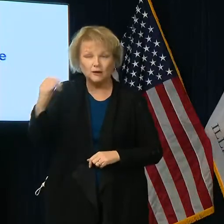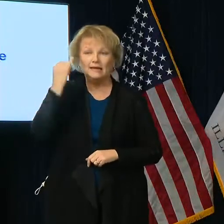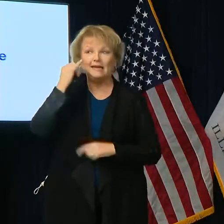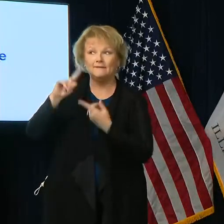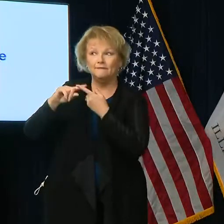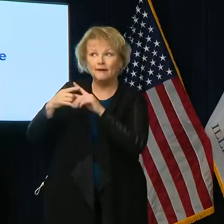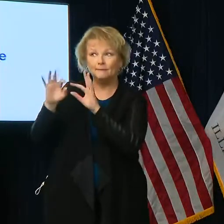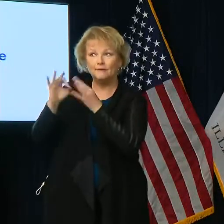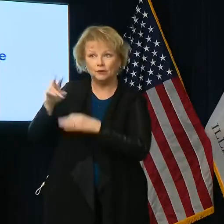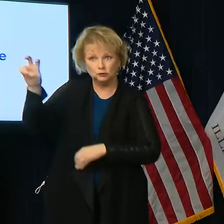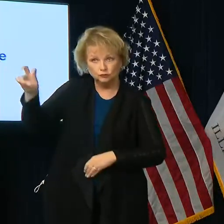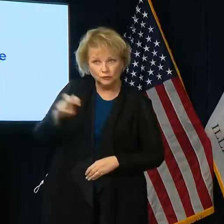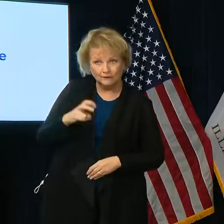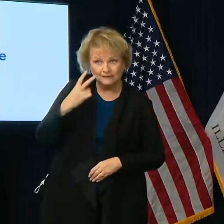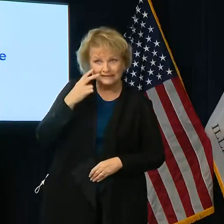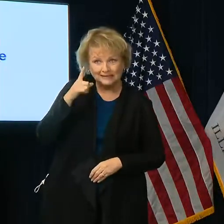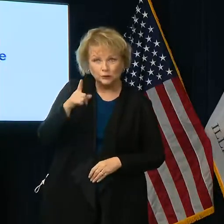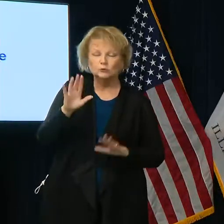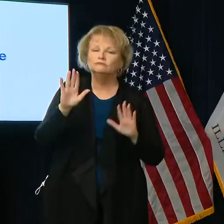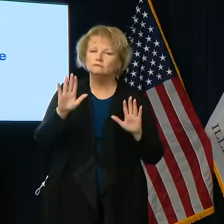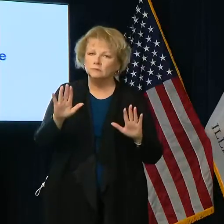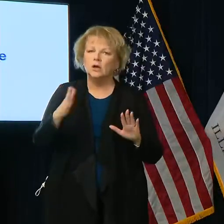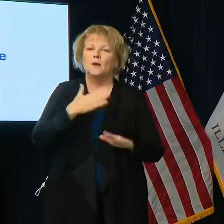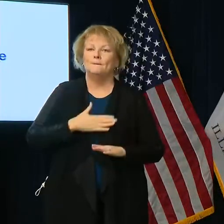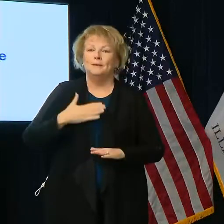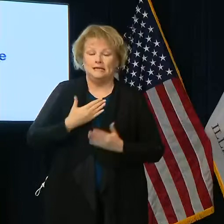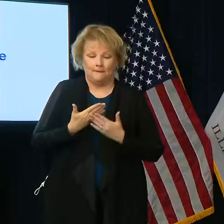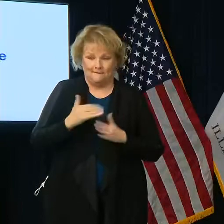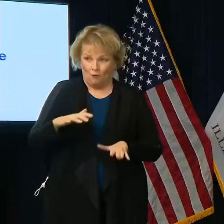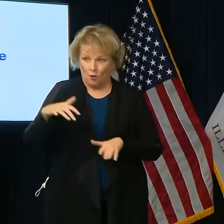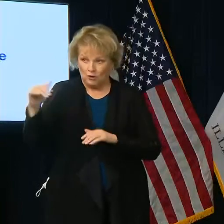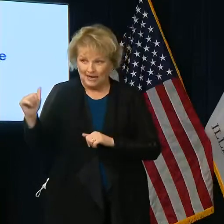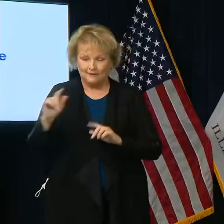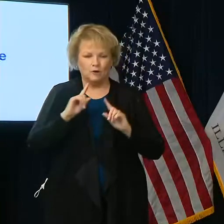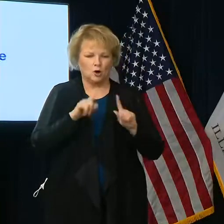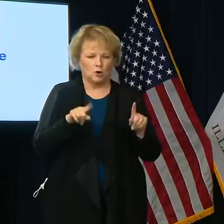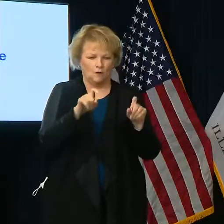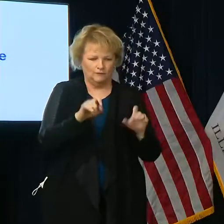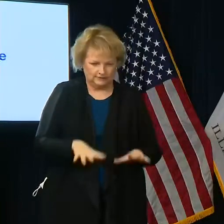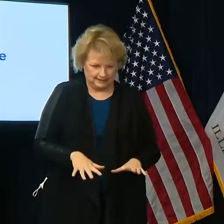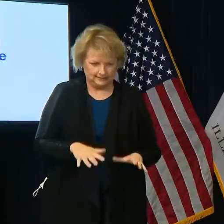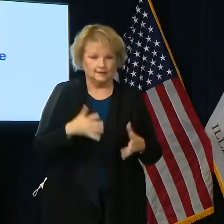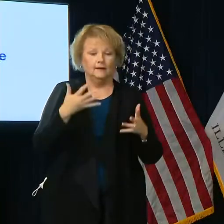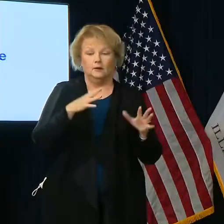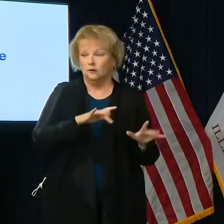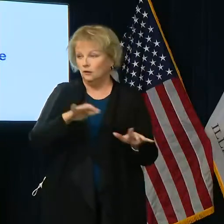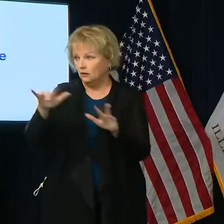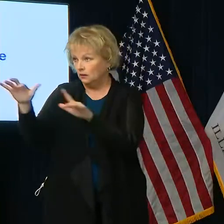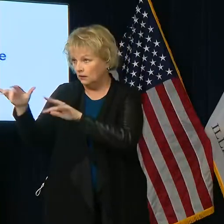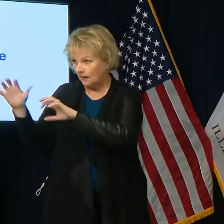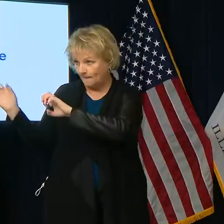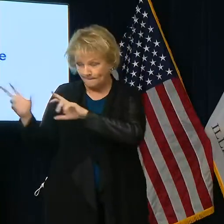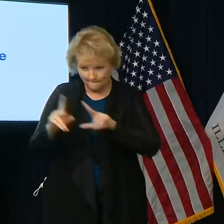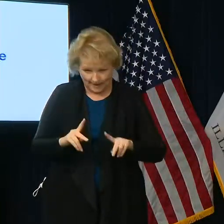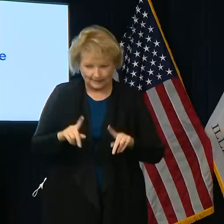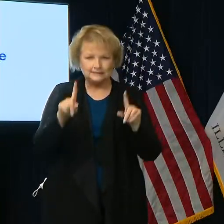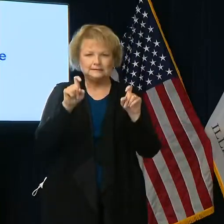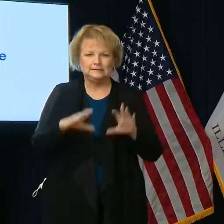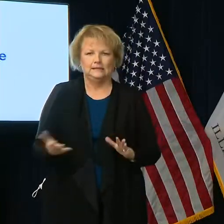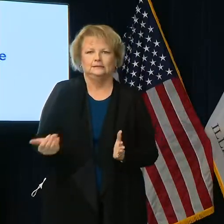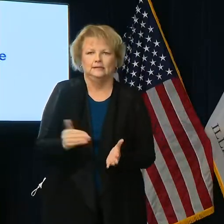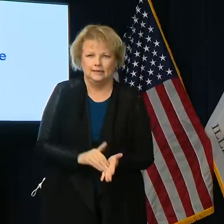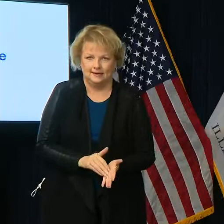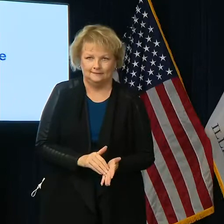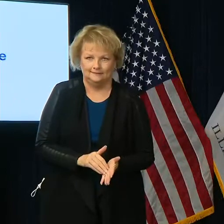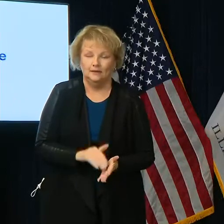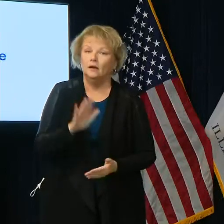traveling to see you, I do recommend testing before and after your visits or your travel.